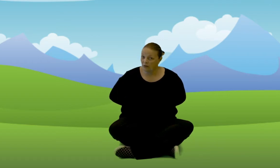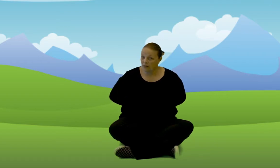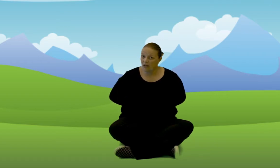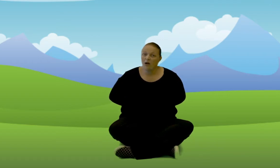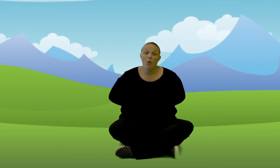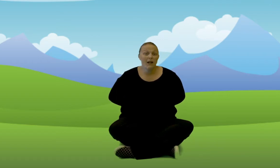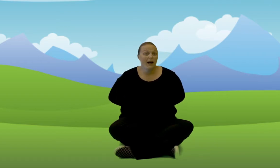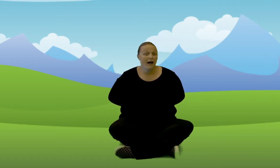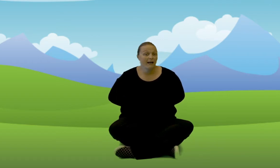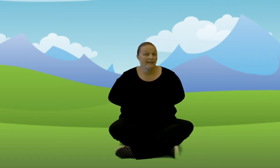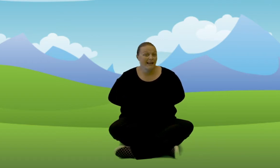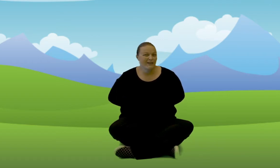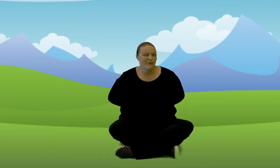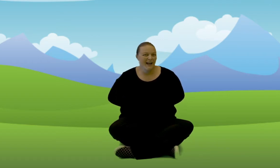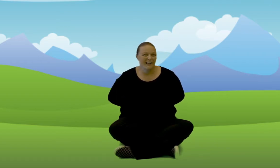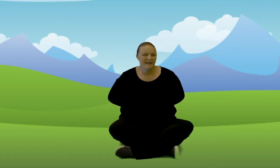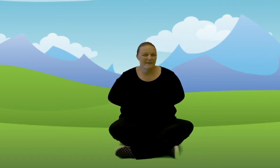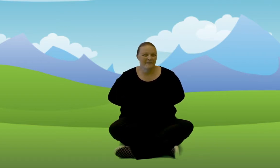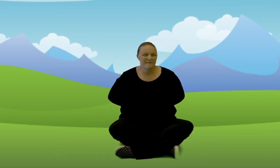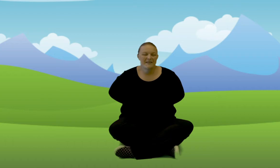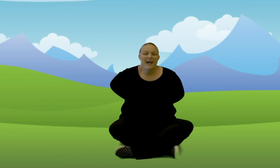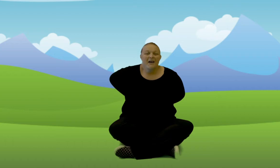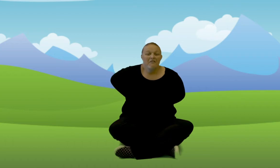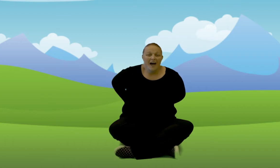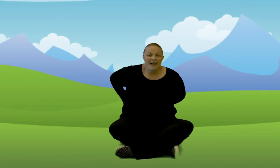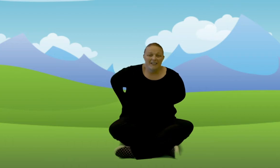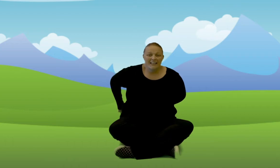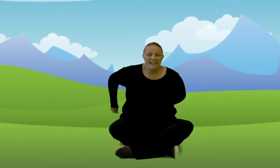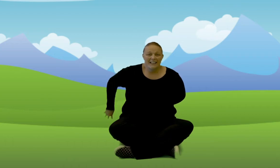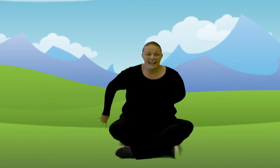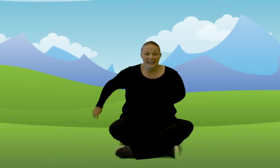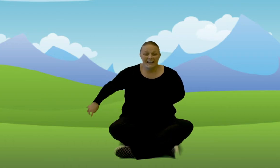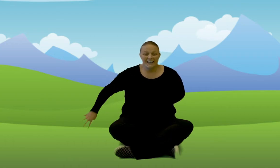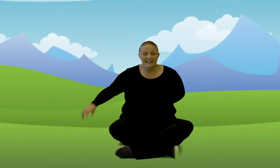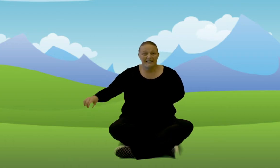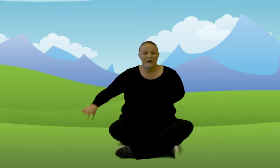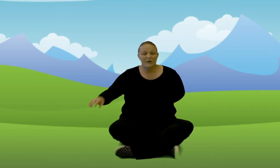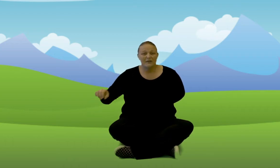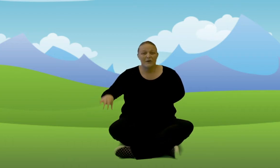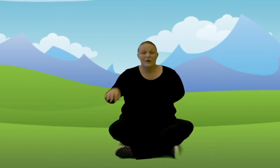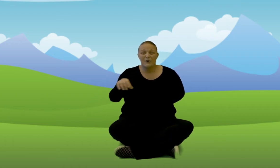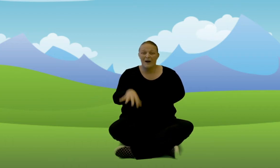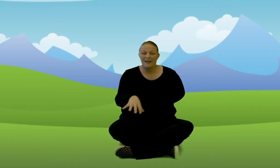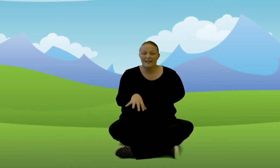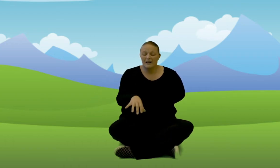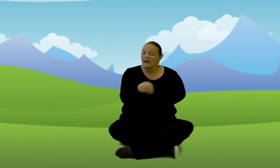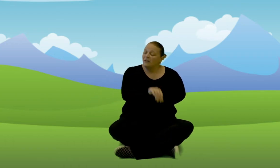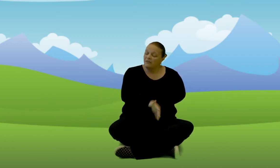me while I say the rhyme? Five little ladies going for a walk.